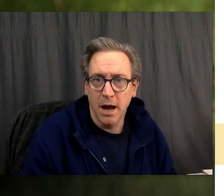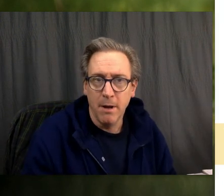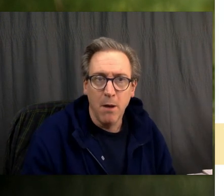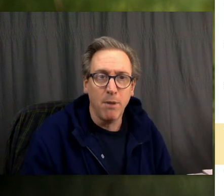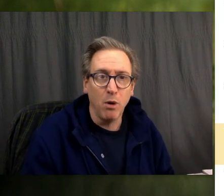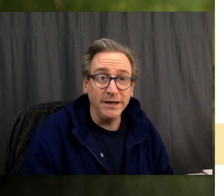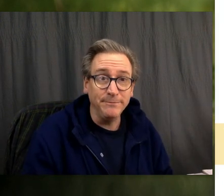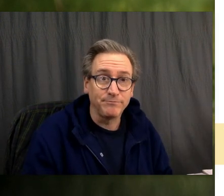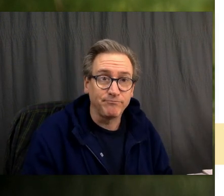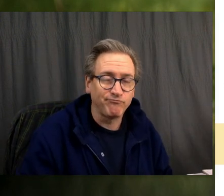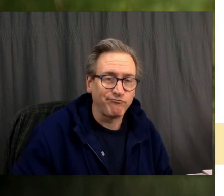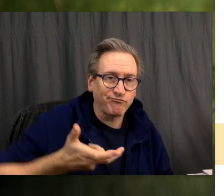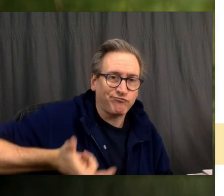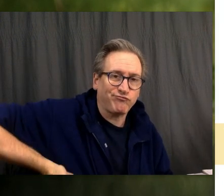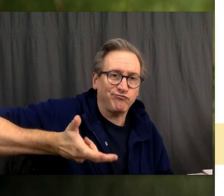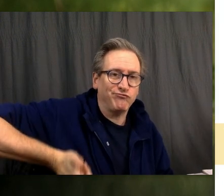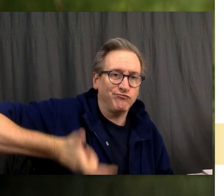So, bowling.